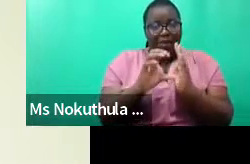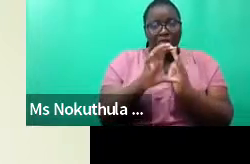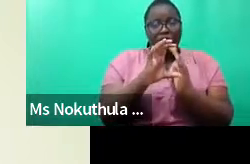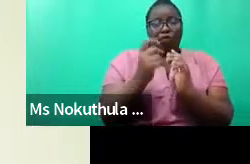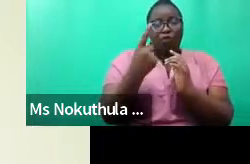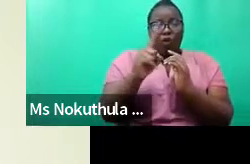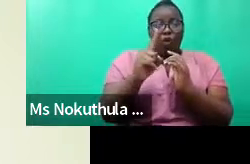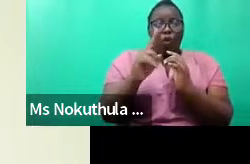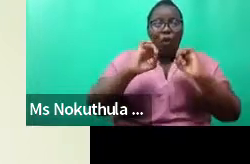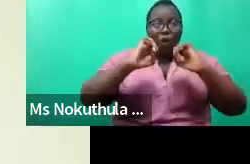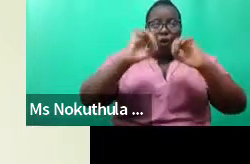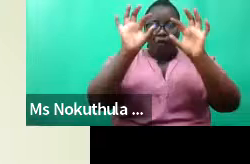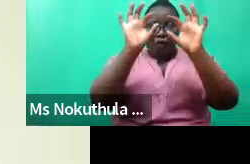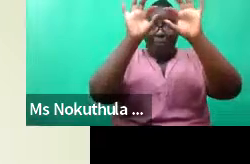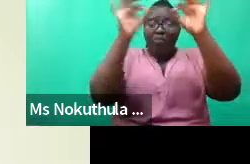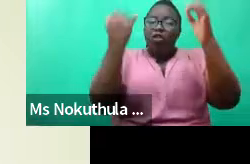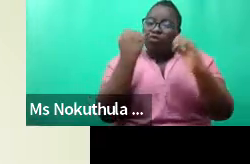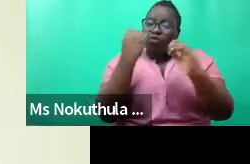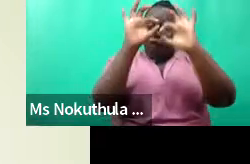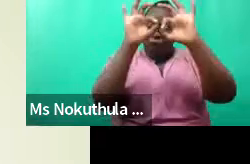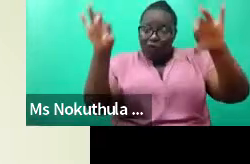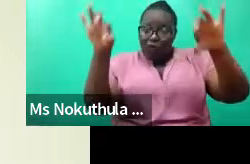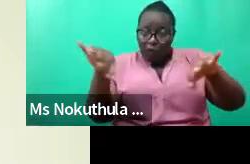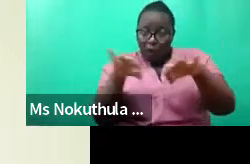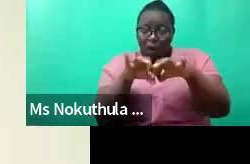consent forms, which